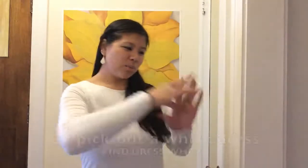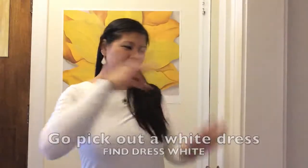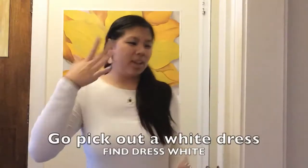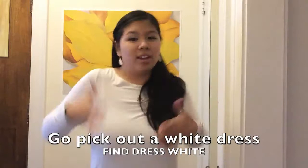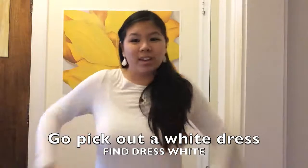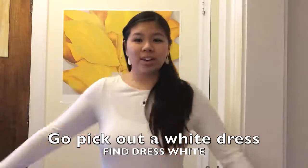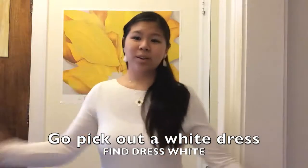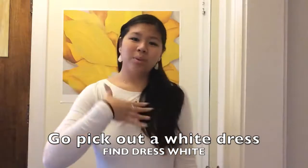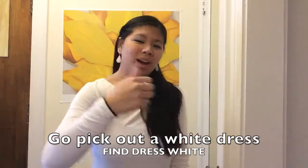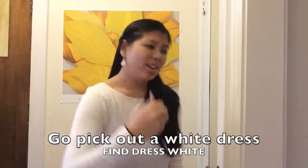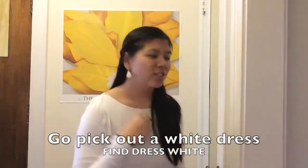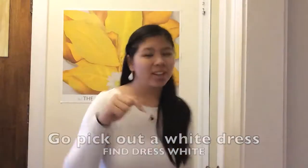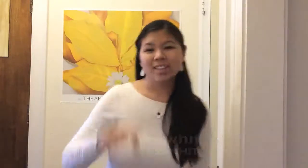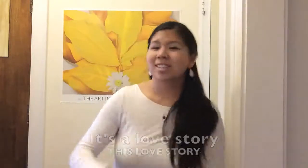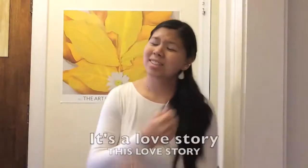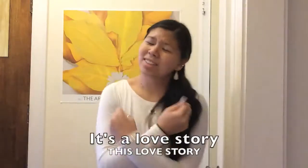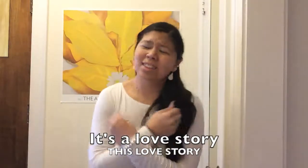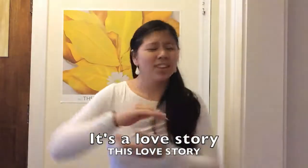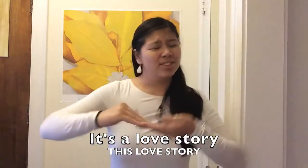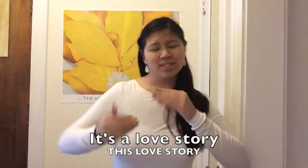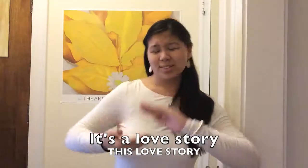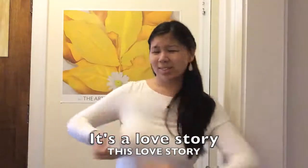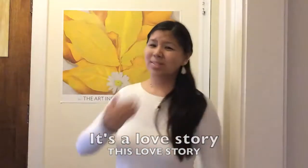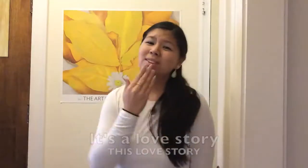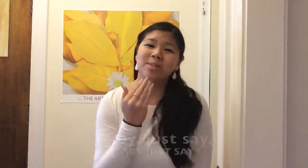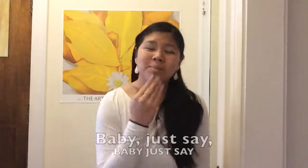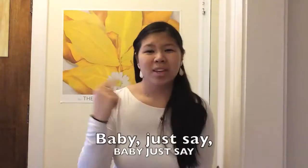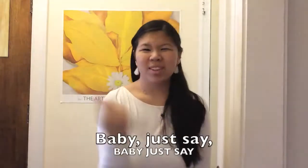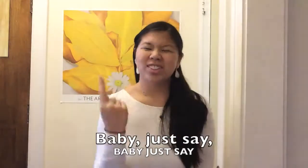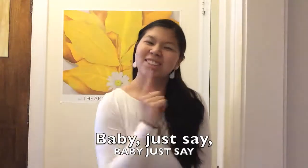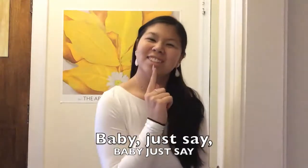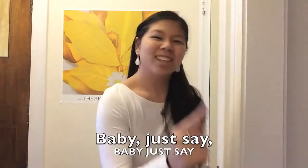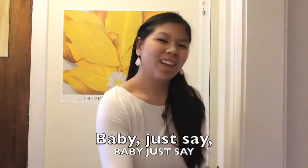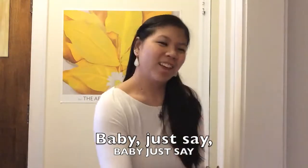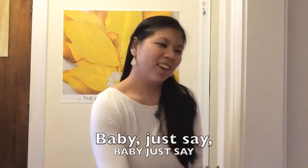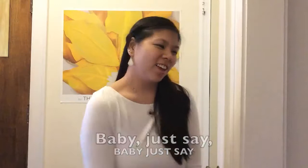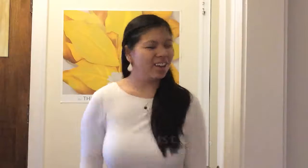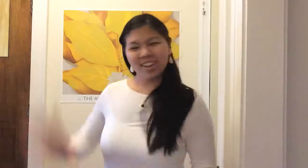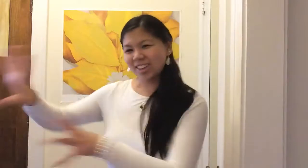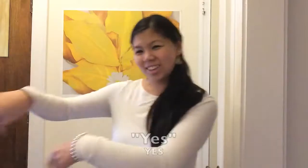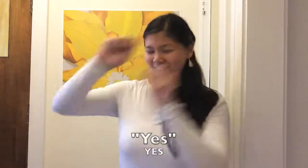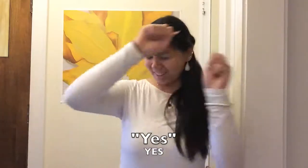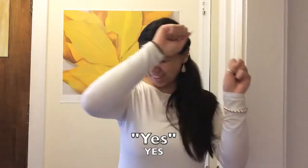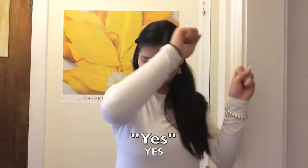pick out a white dress It's a love story Baby, just say yes